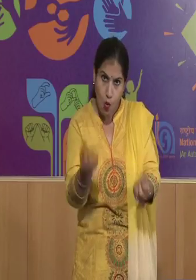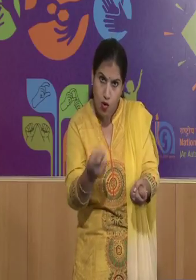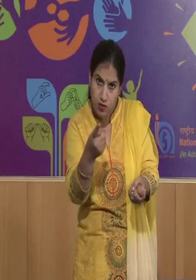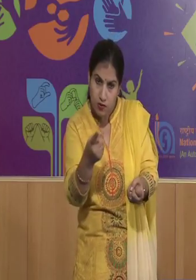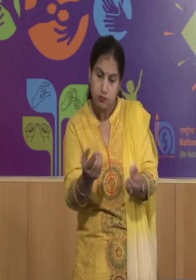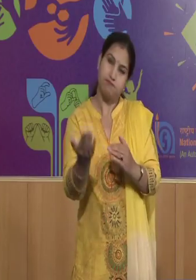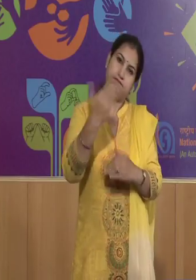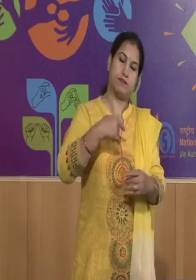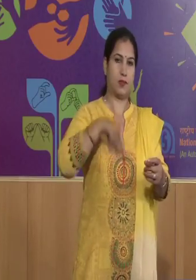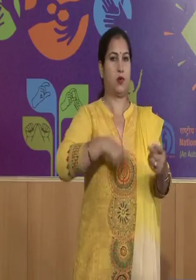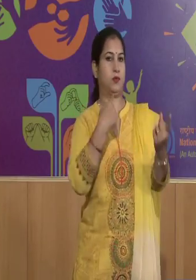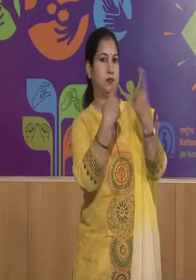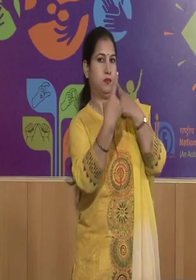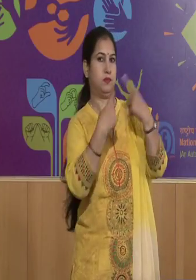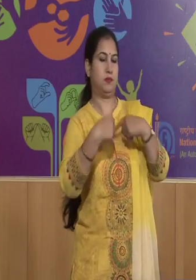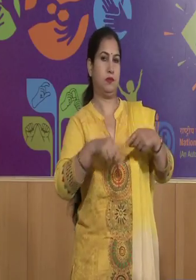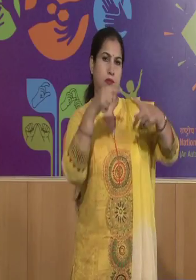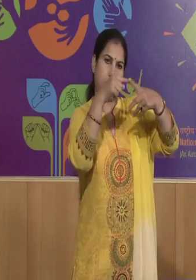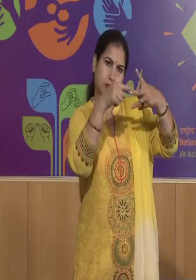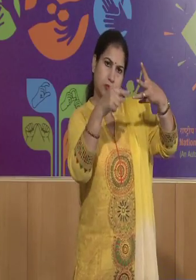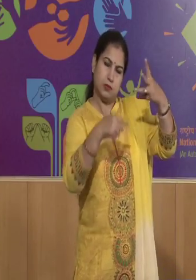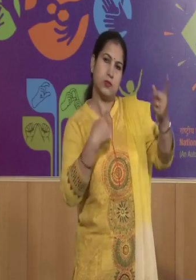Come, let us discuss them one by one.